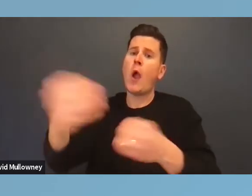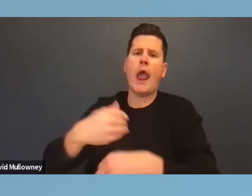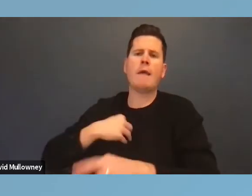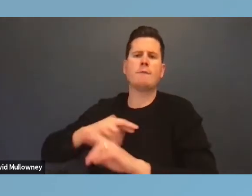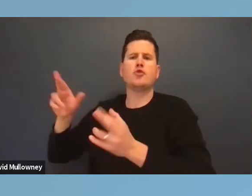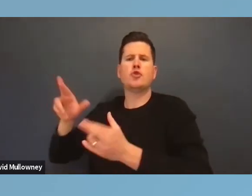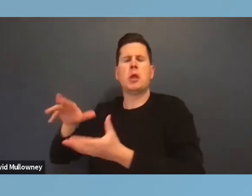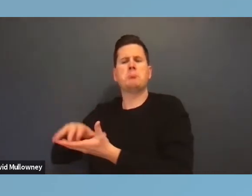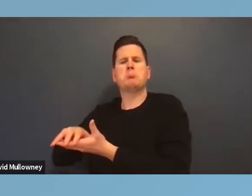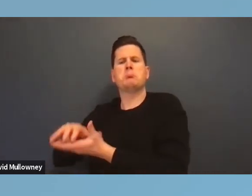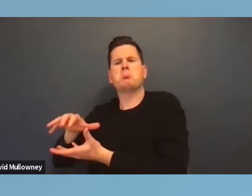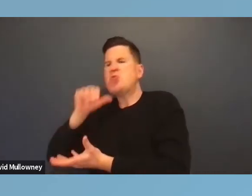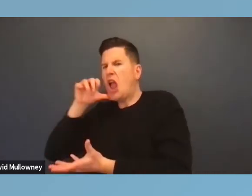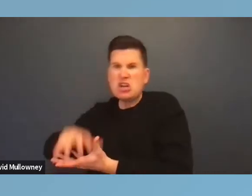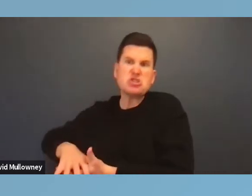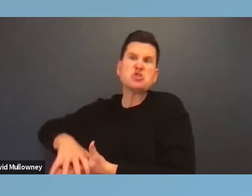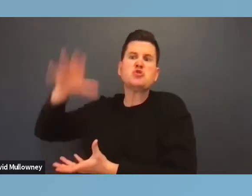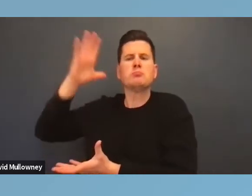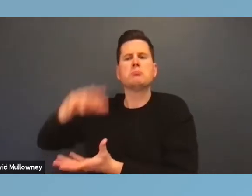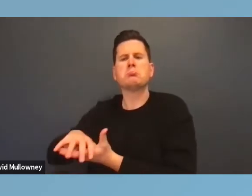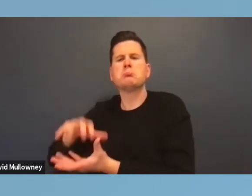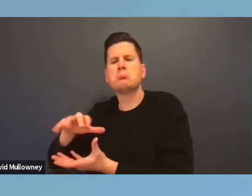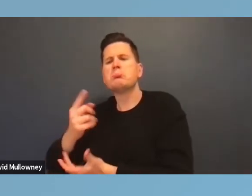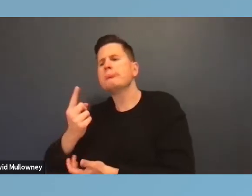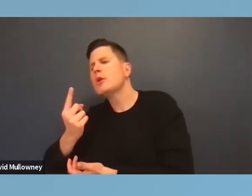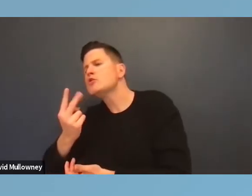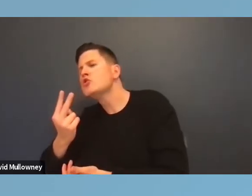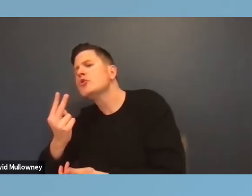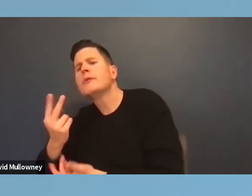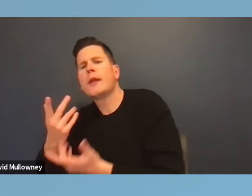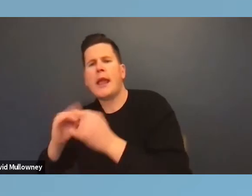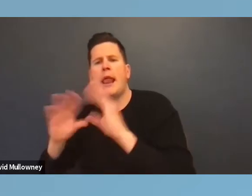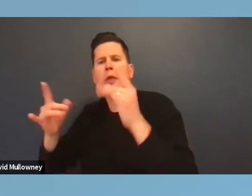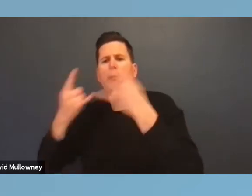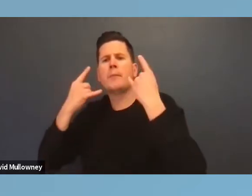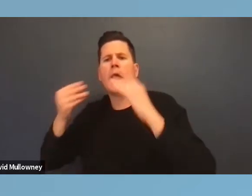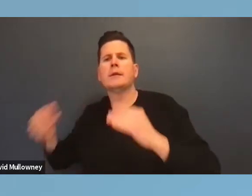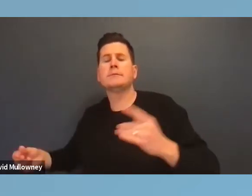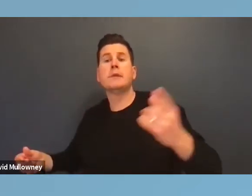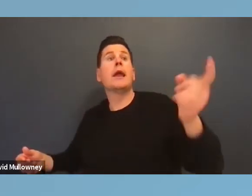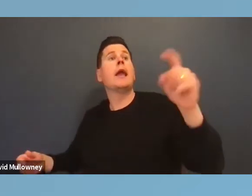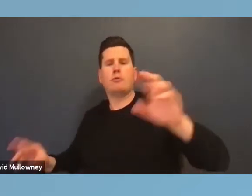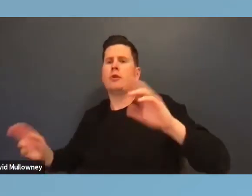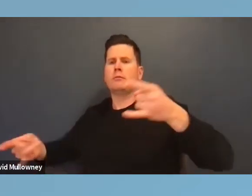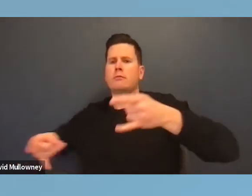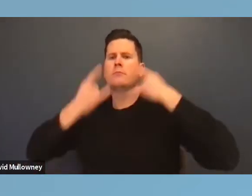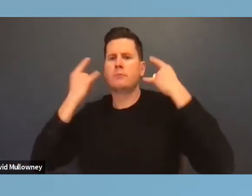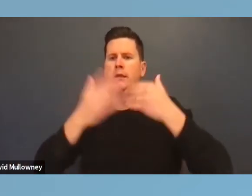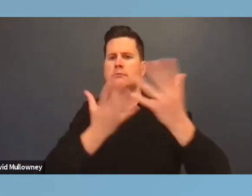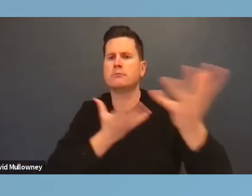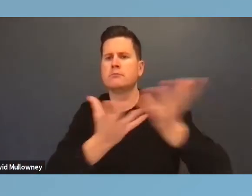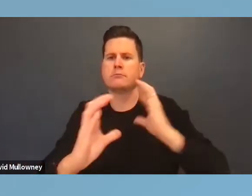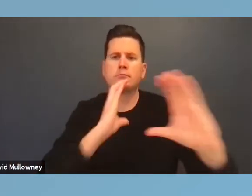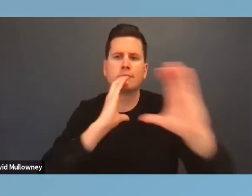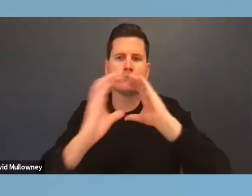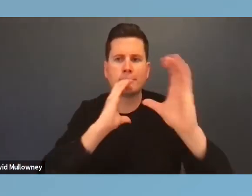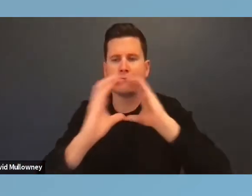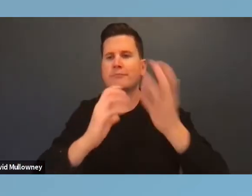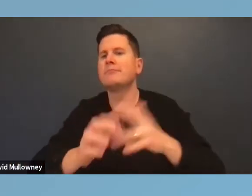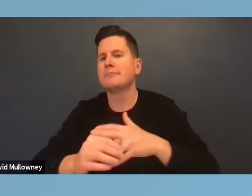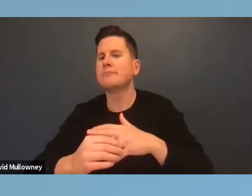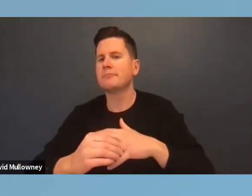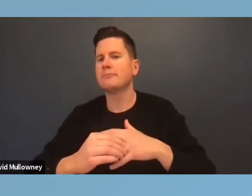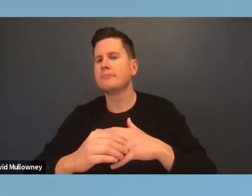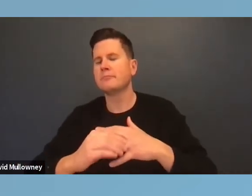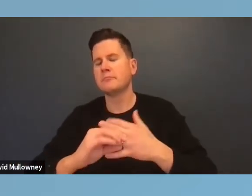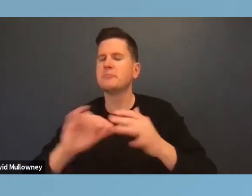It would be nice if your office had a few. You don't have to have a huge stock, but just a few clear masks ready in case a patient comes in who's deaf